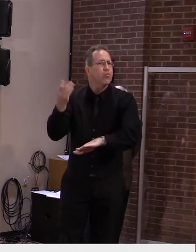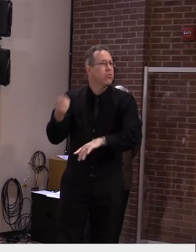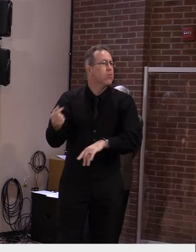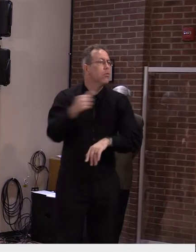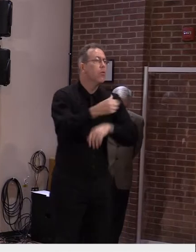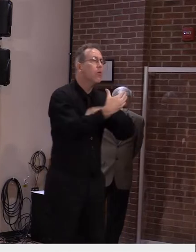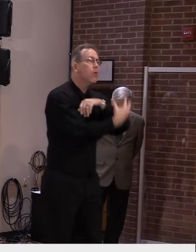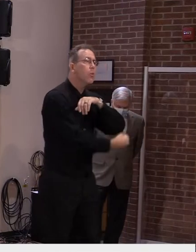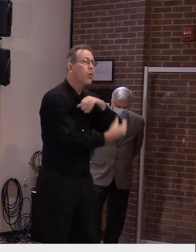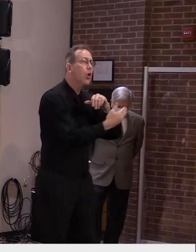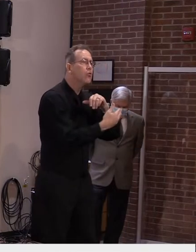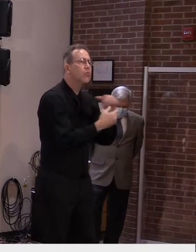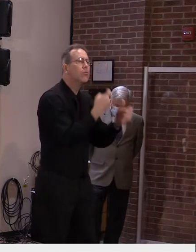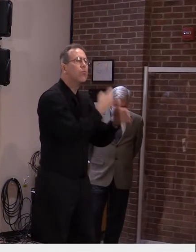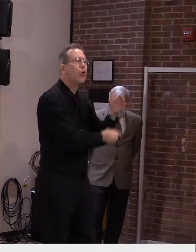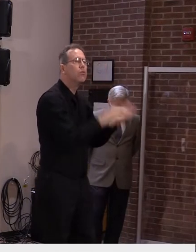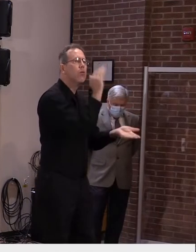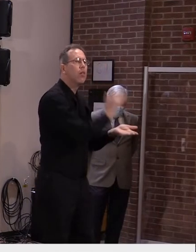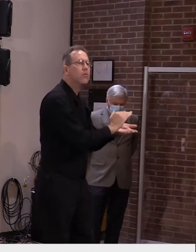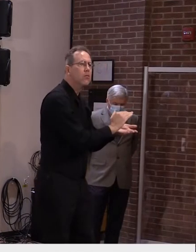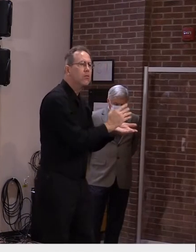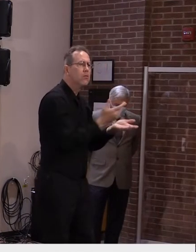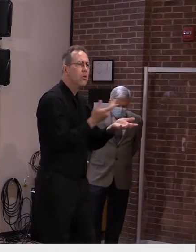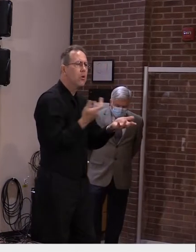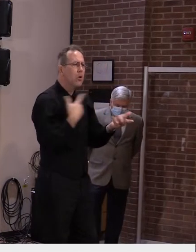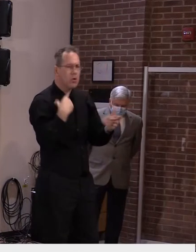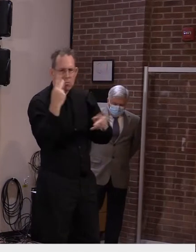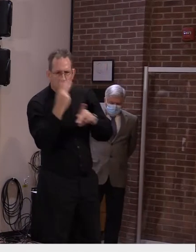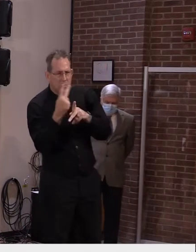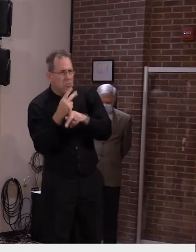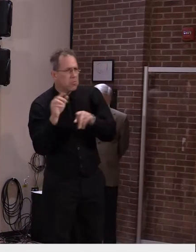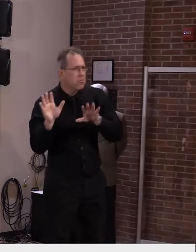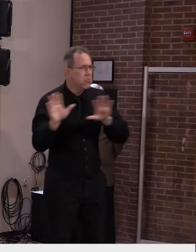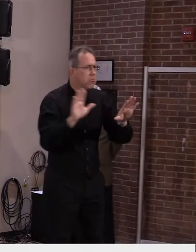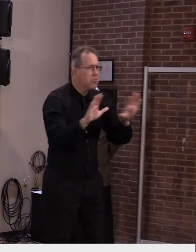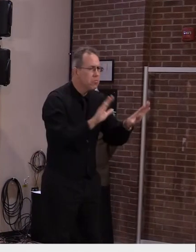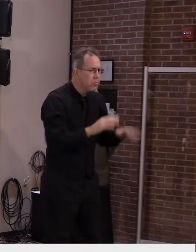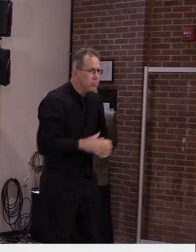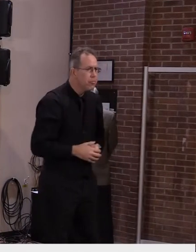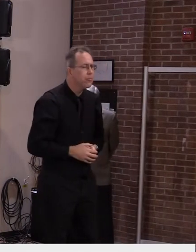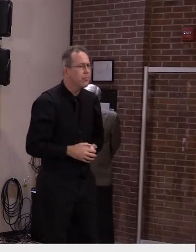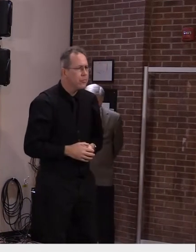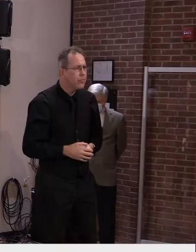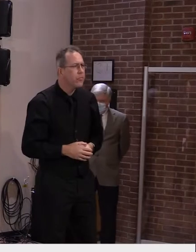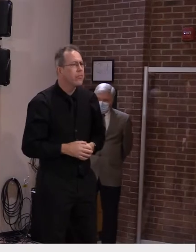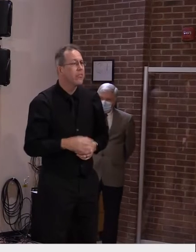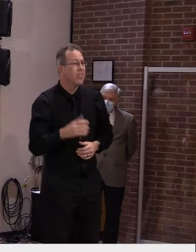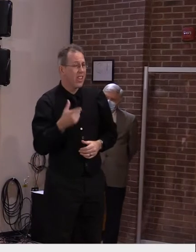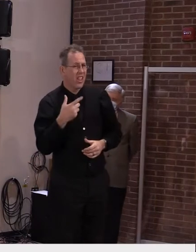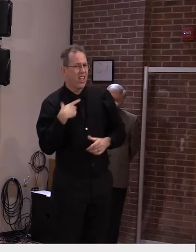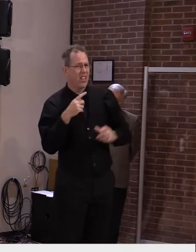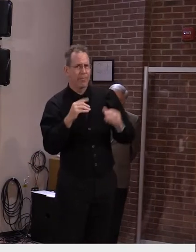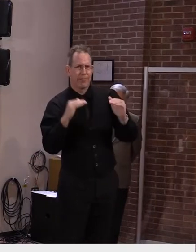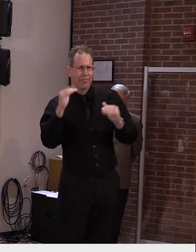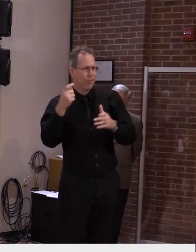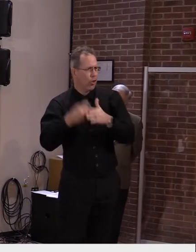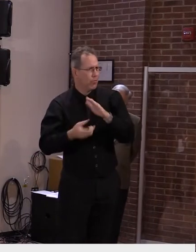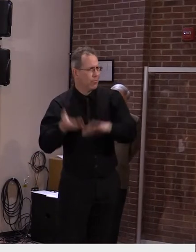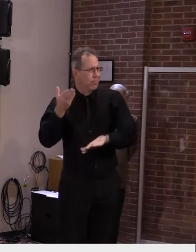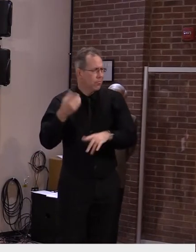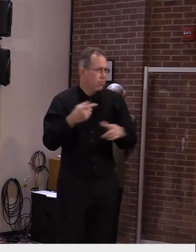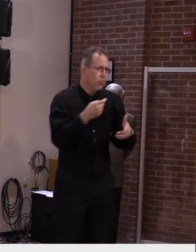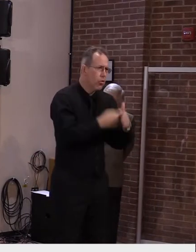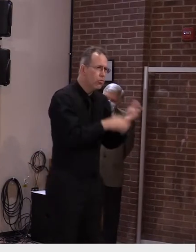equity is a delicate topic. It's never going to be a problem we can solve in one fell swoop with